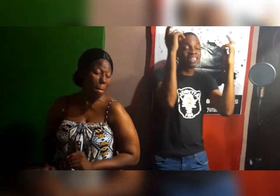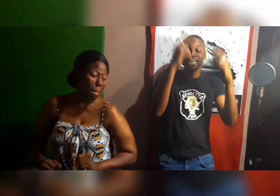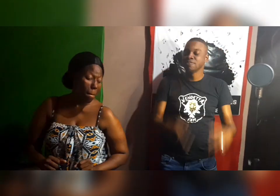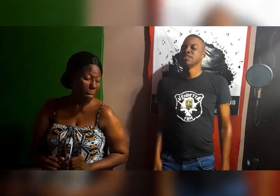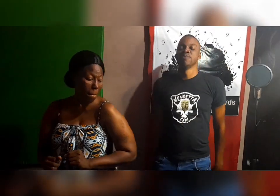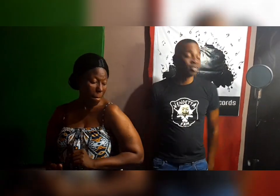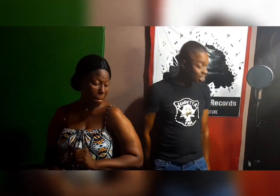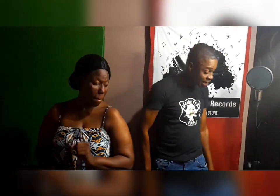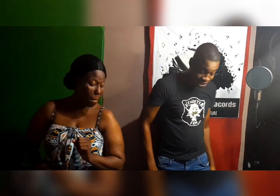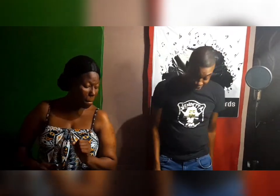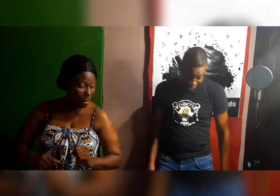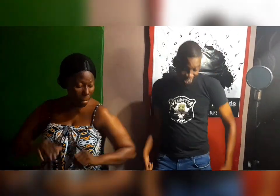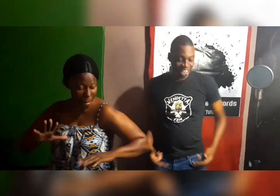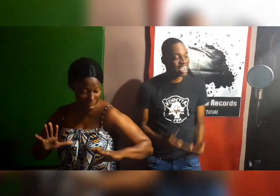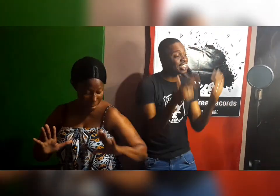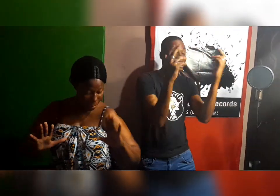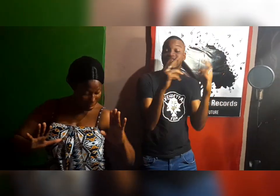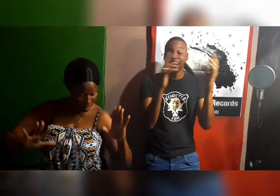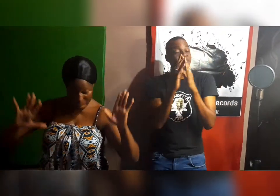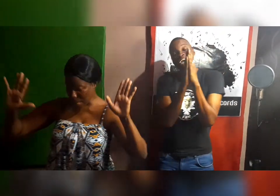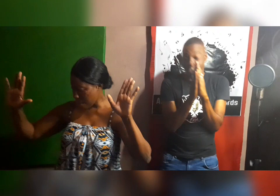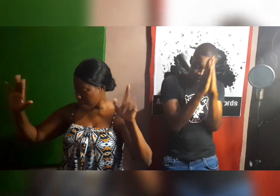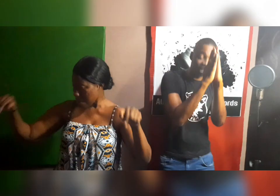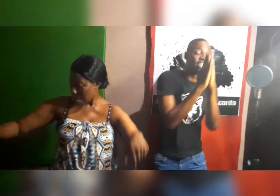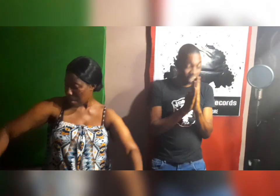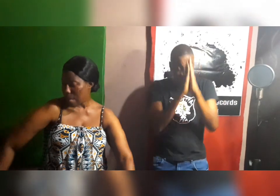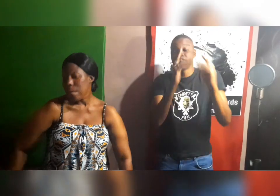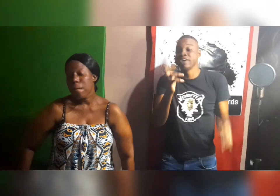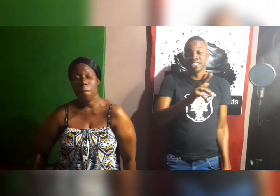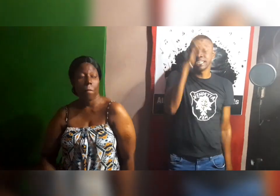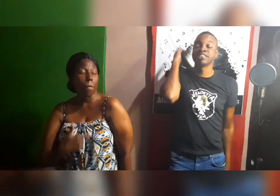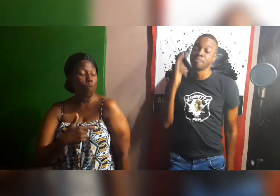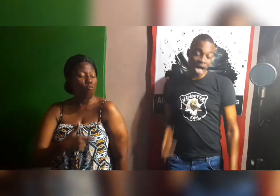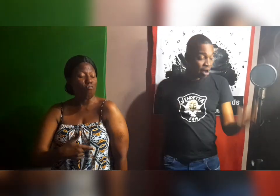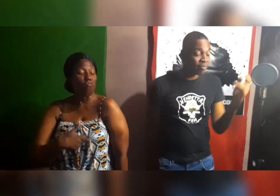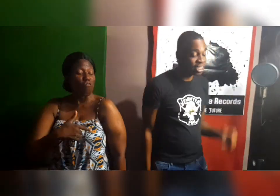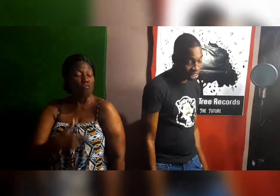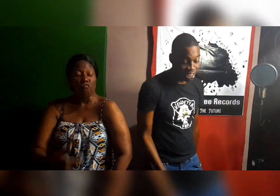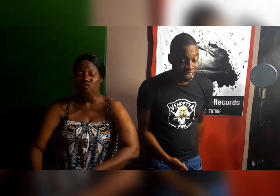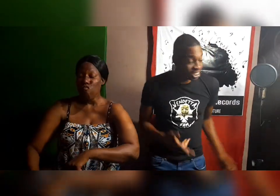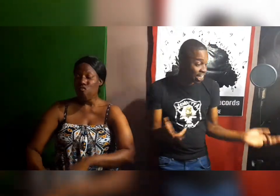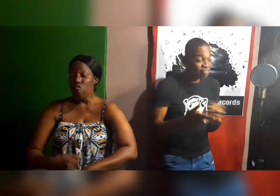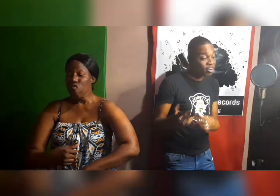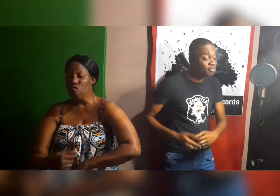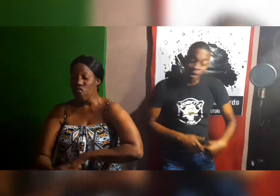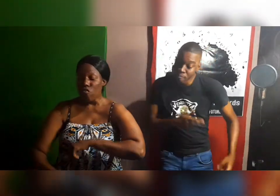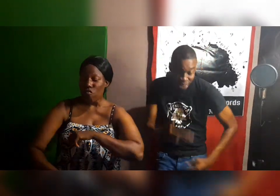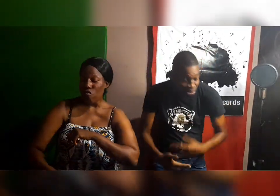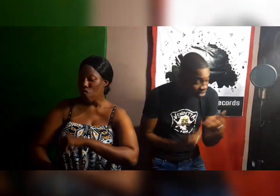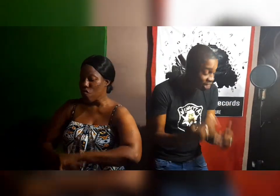thanks for the most high. Cause he have to guide me. That a grace, that a step almighty. They force for mental